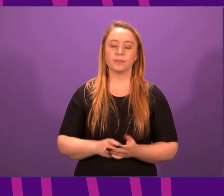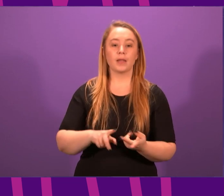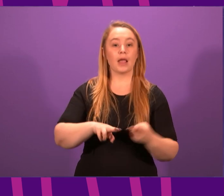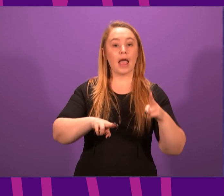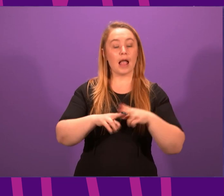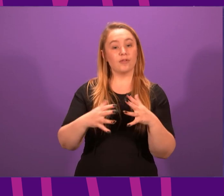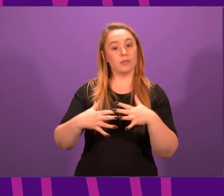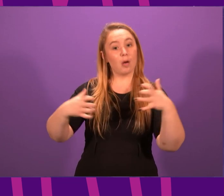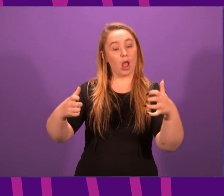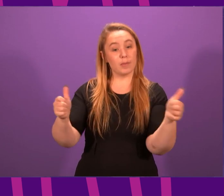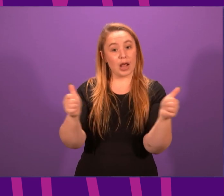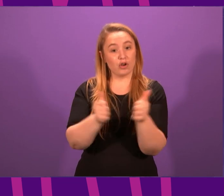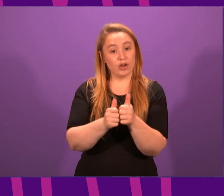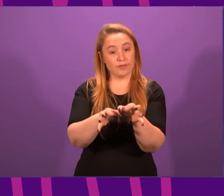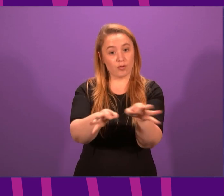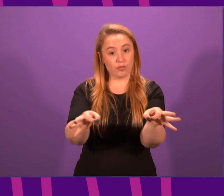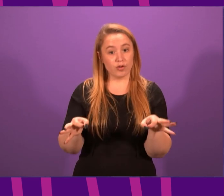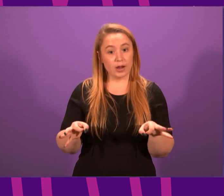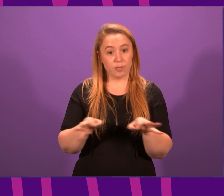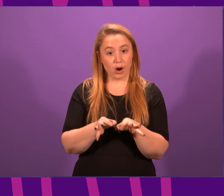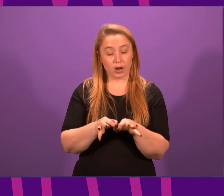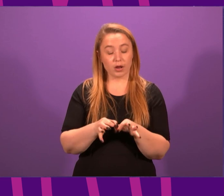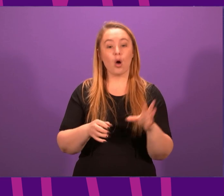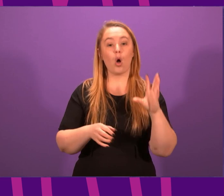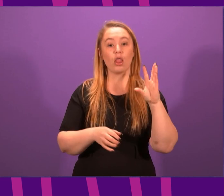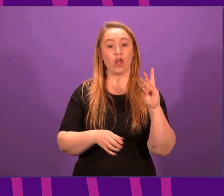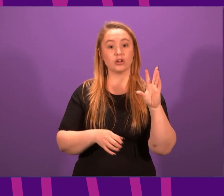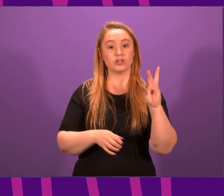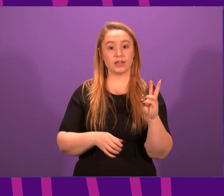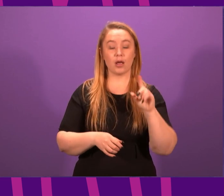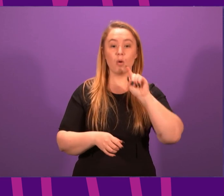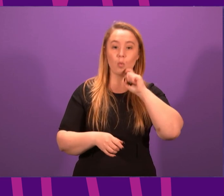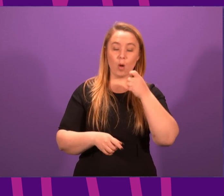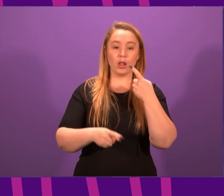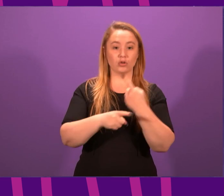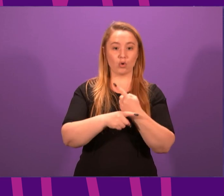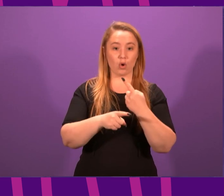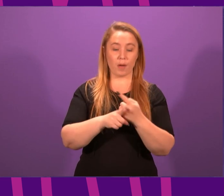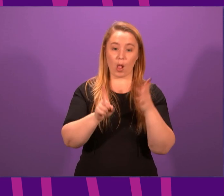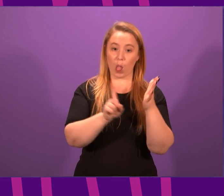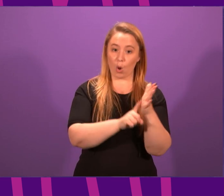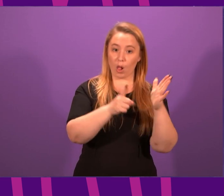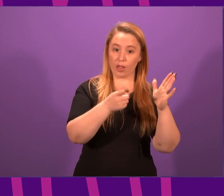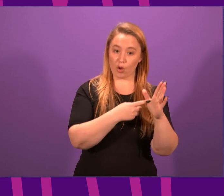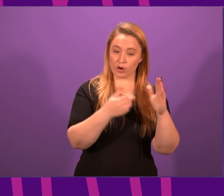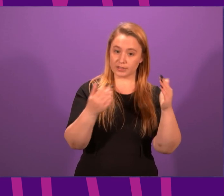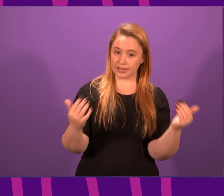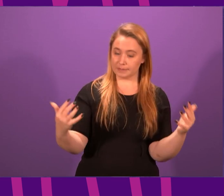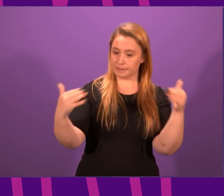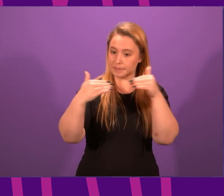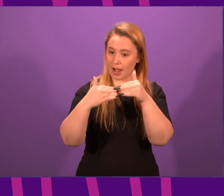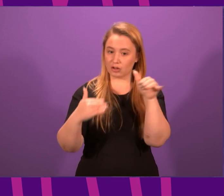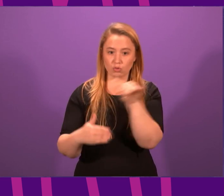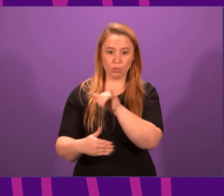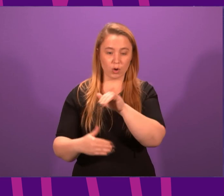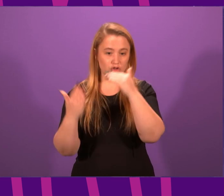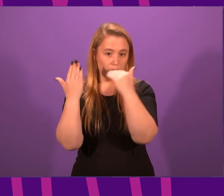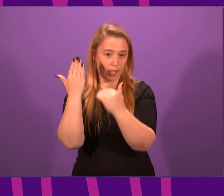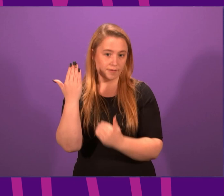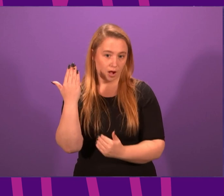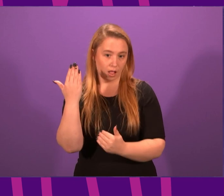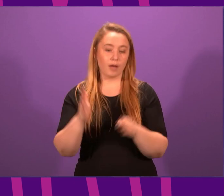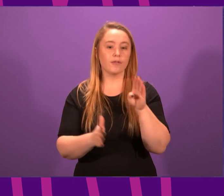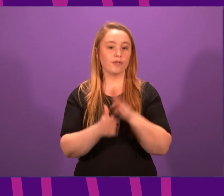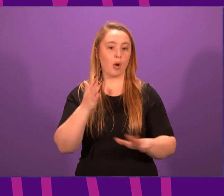to the framework today, we will set out on Thursday at what level each local authority will be set at as of Monday, and